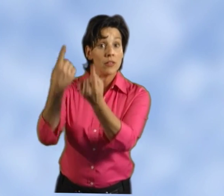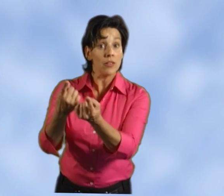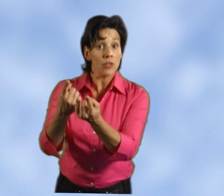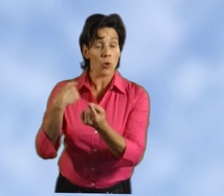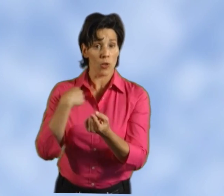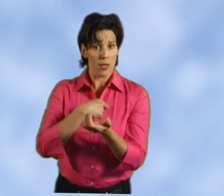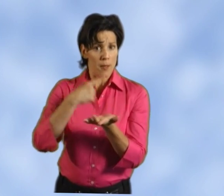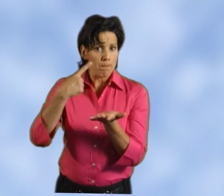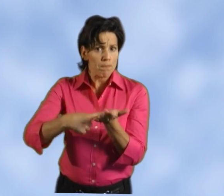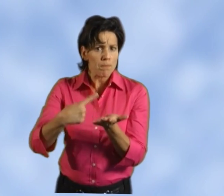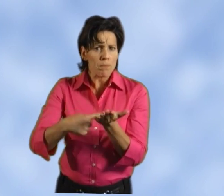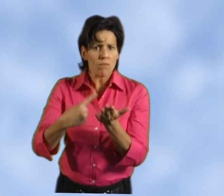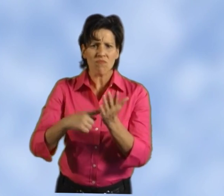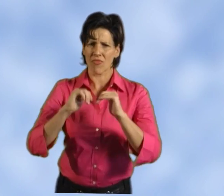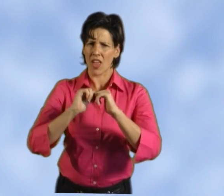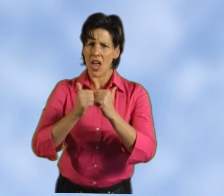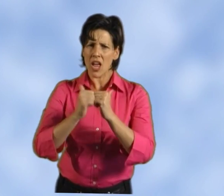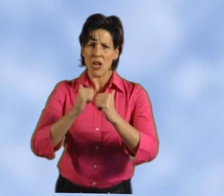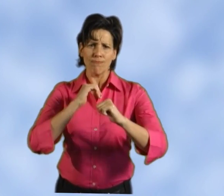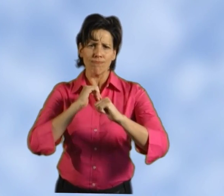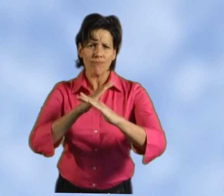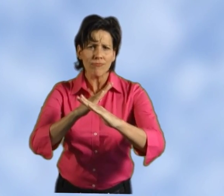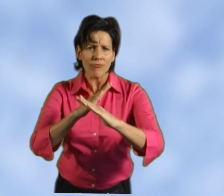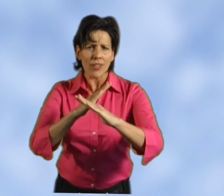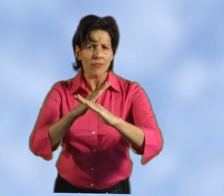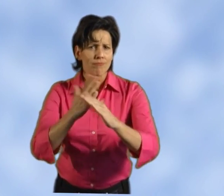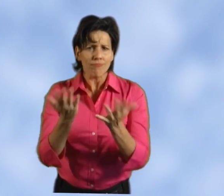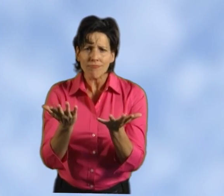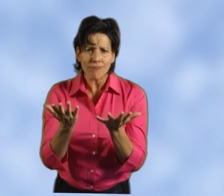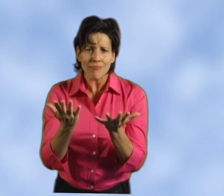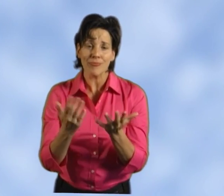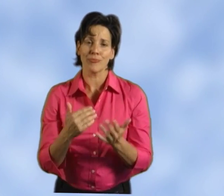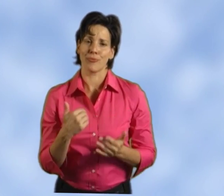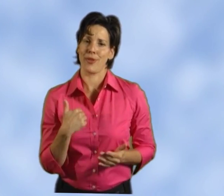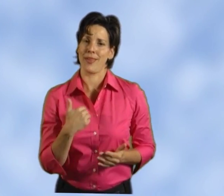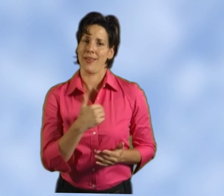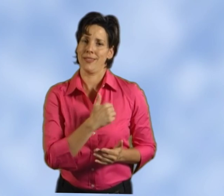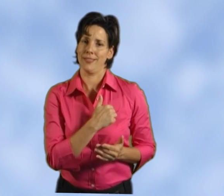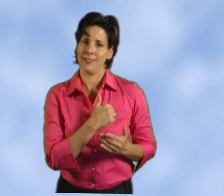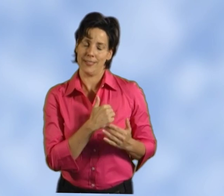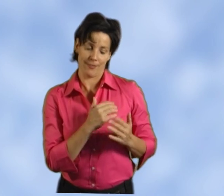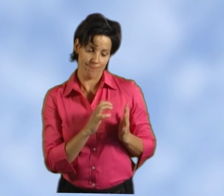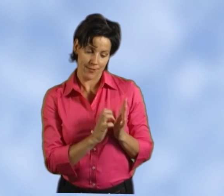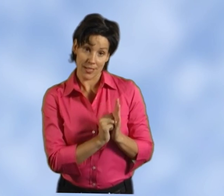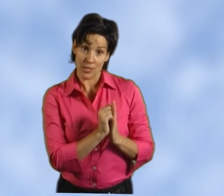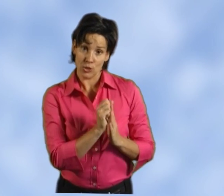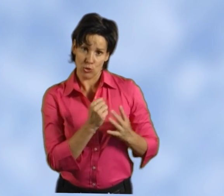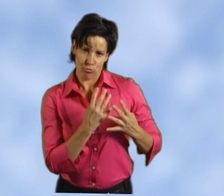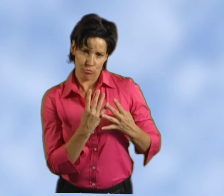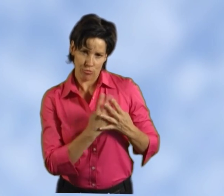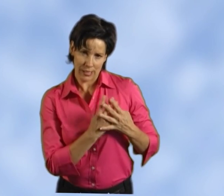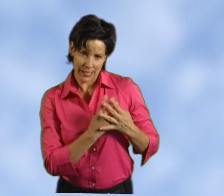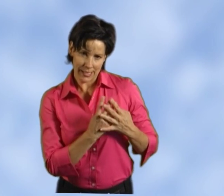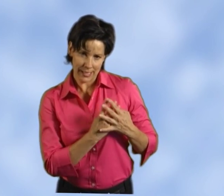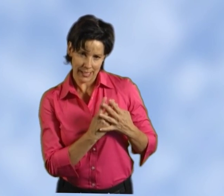In the first part of this DVD, we talked about protecting ourselves against breast cancer by getting breast cancer